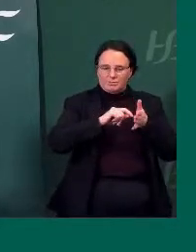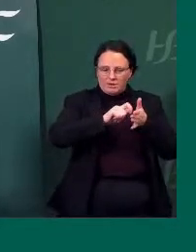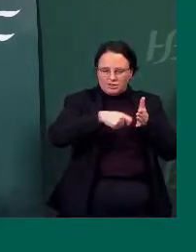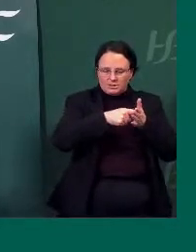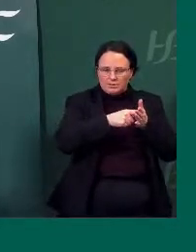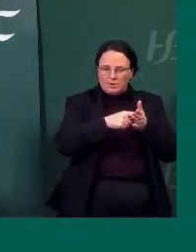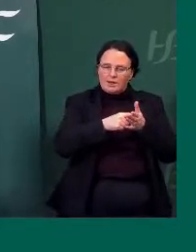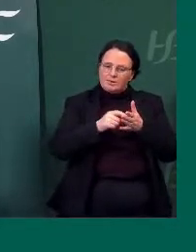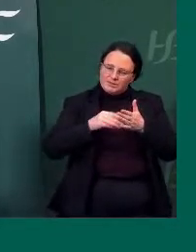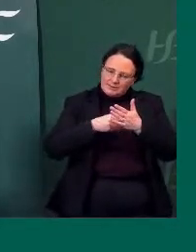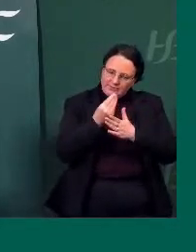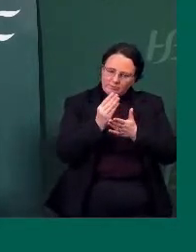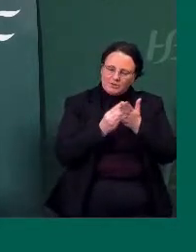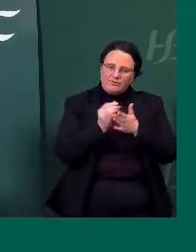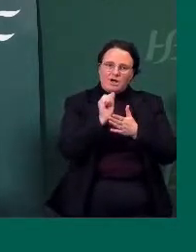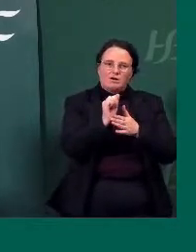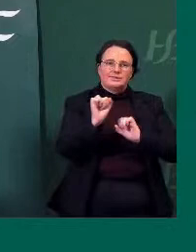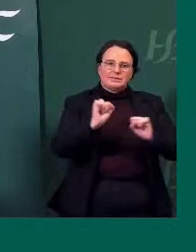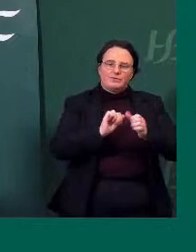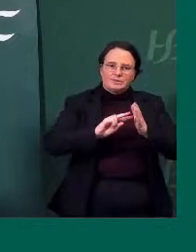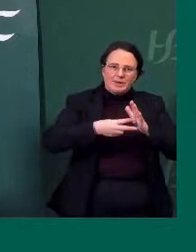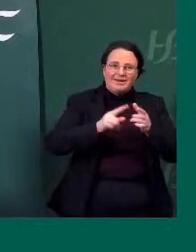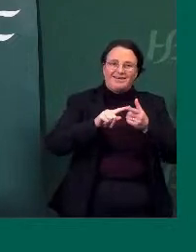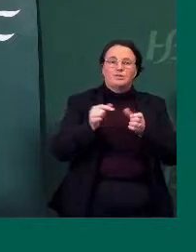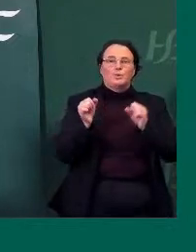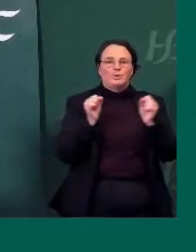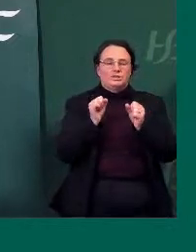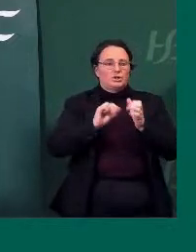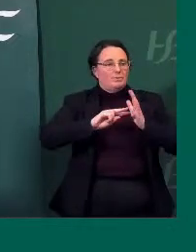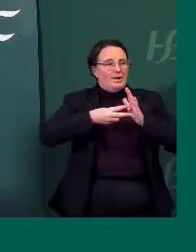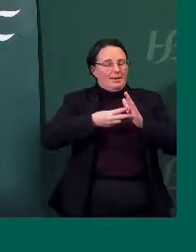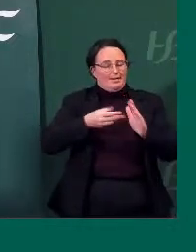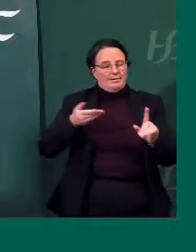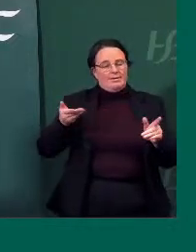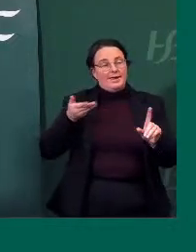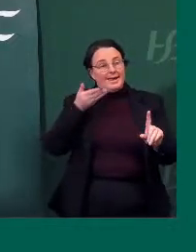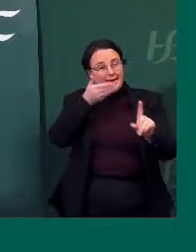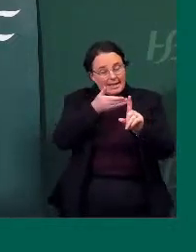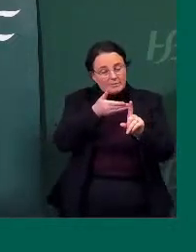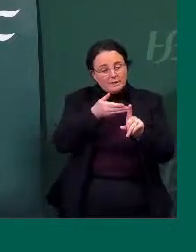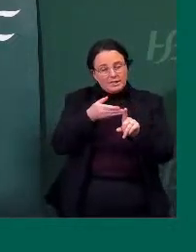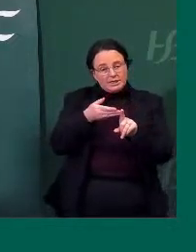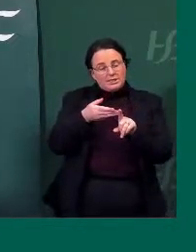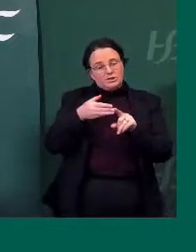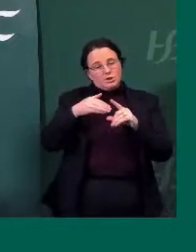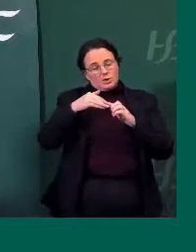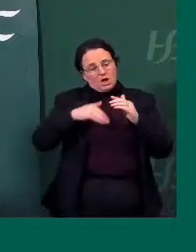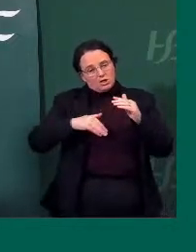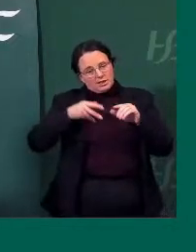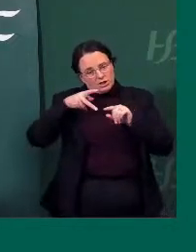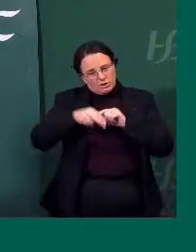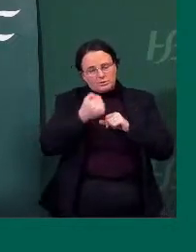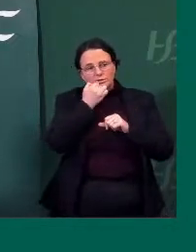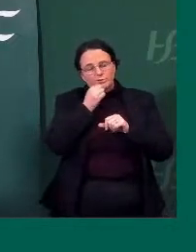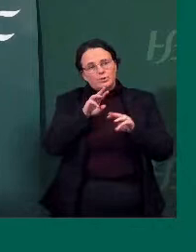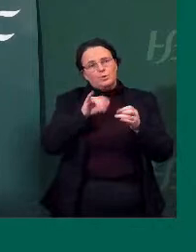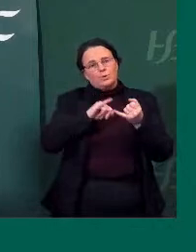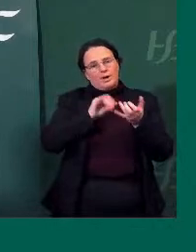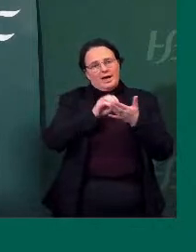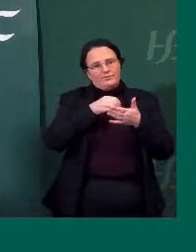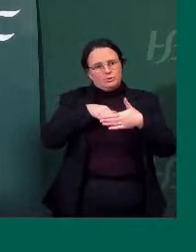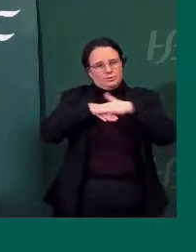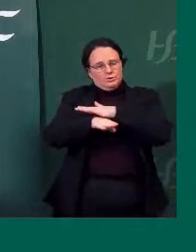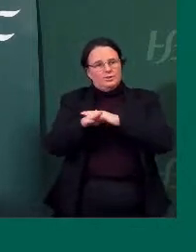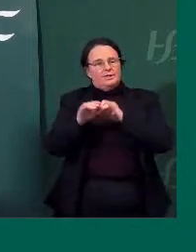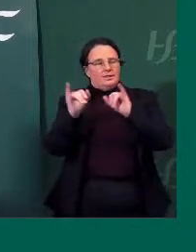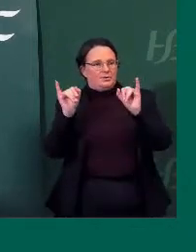part of our winter plan and our service plan next year. Again, all with the purpose of reducing the numbers of people who need to attend emergency departments. So people